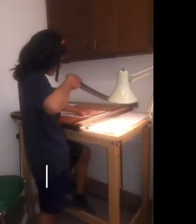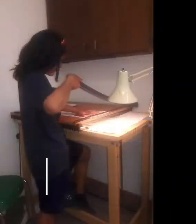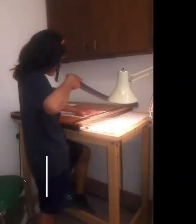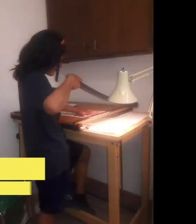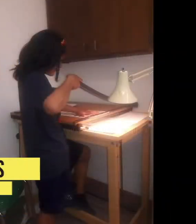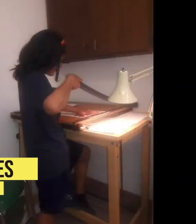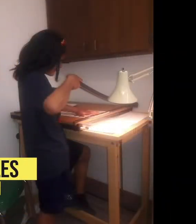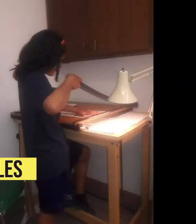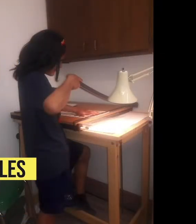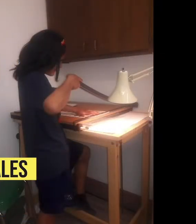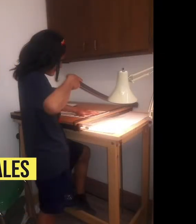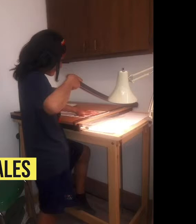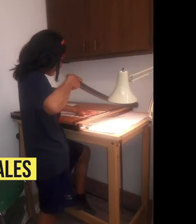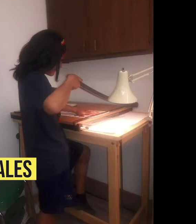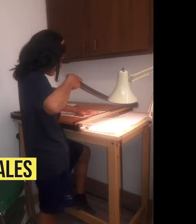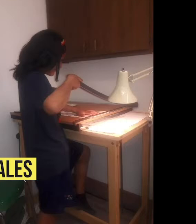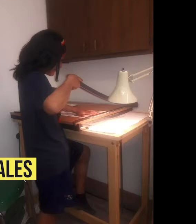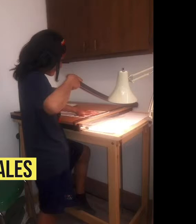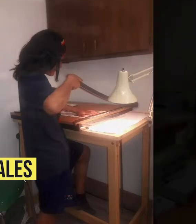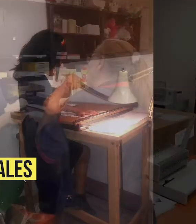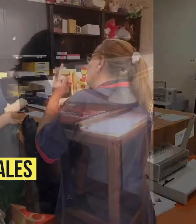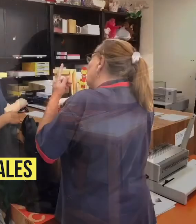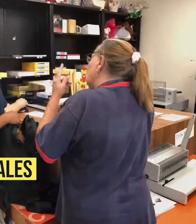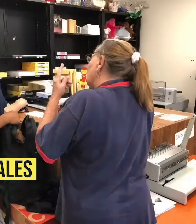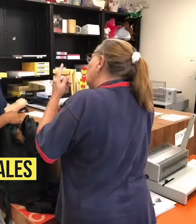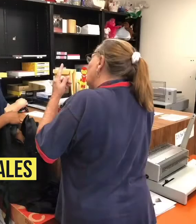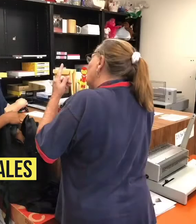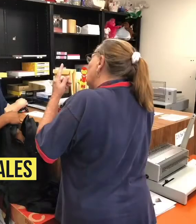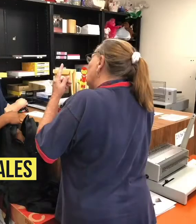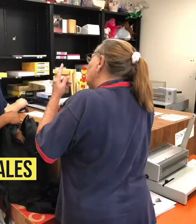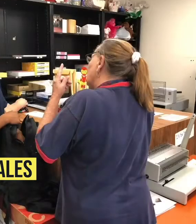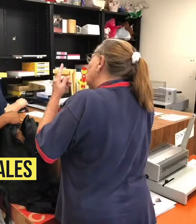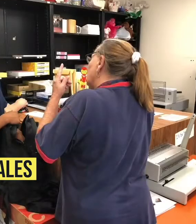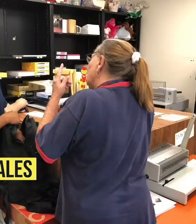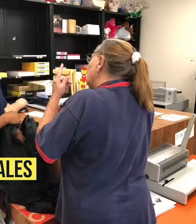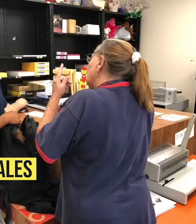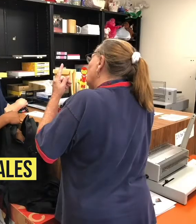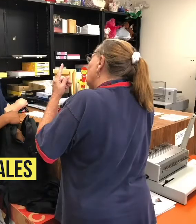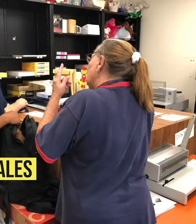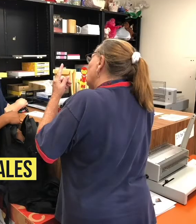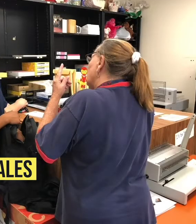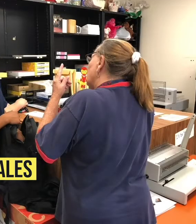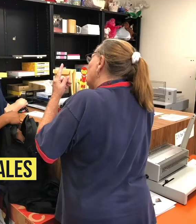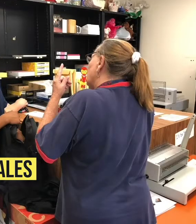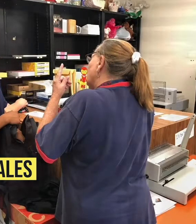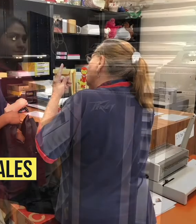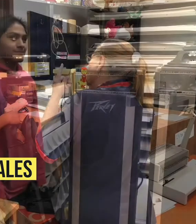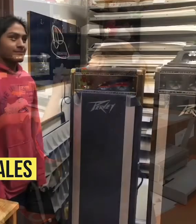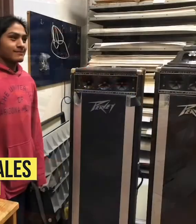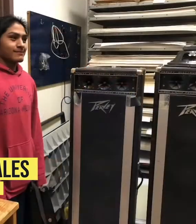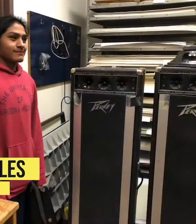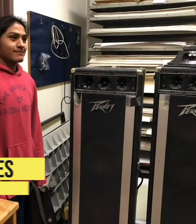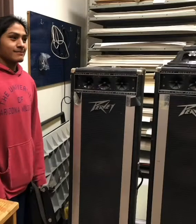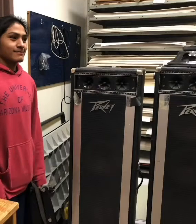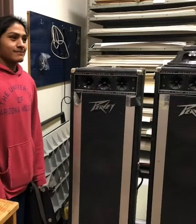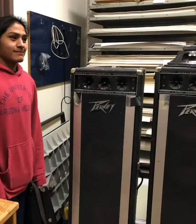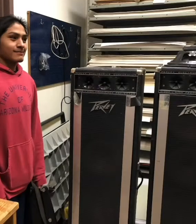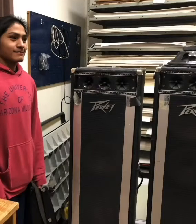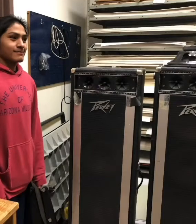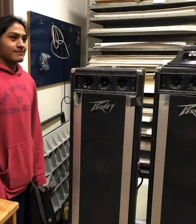Manuel using a paper cutter. Manuel receiving instructions from his supervisor, Katie. Manuel walking into